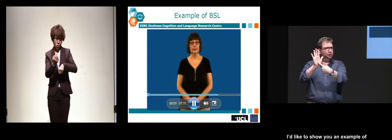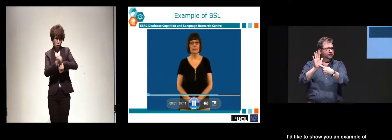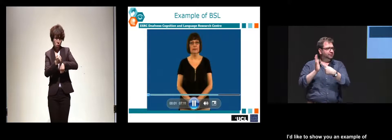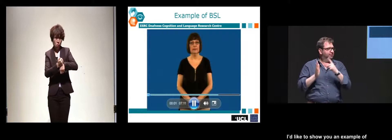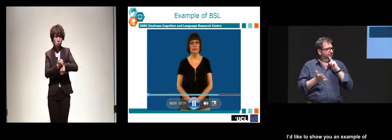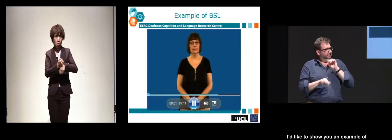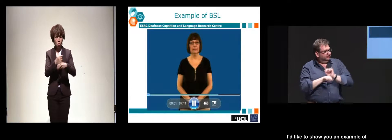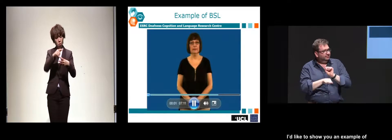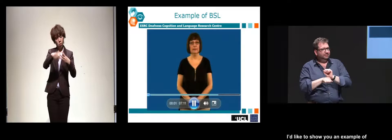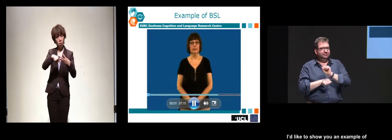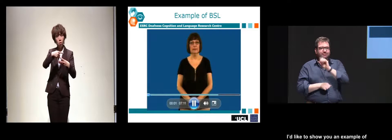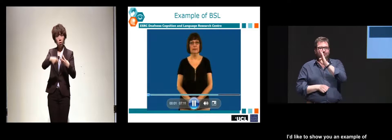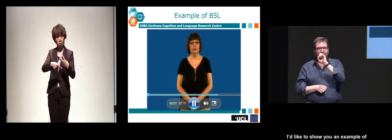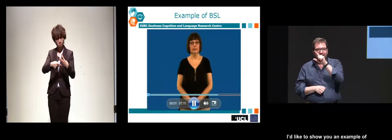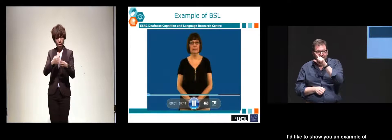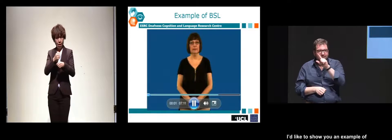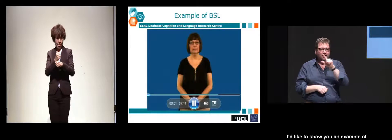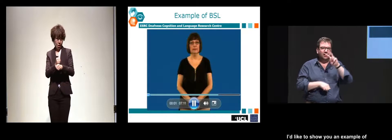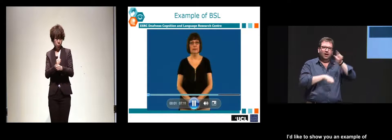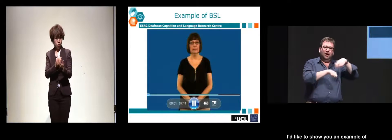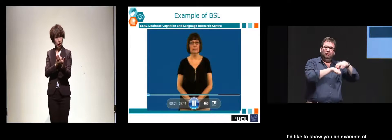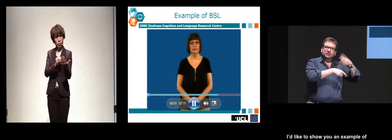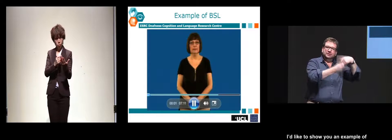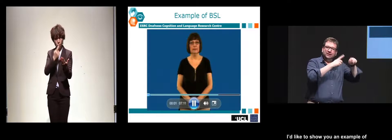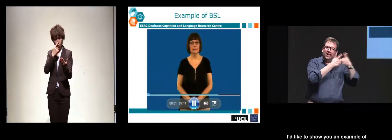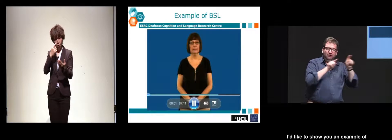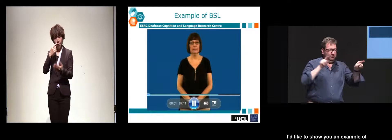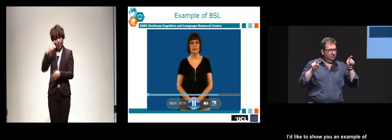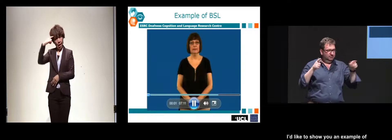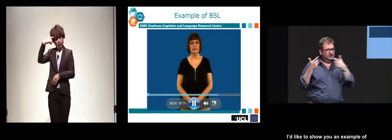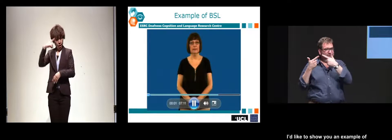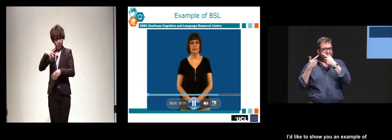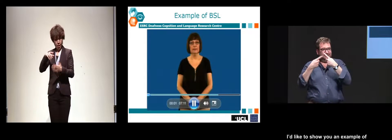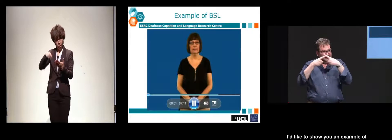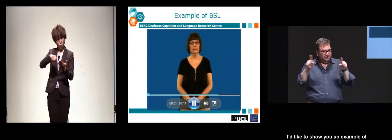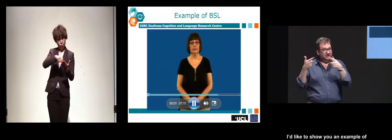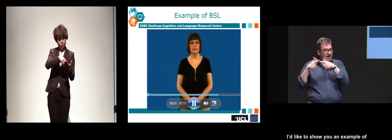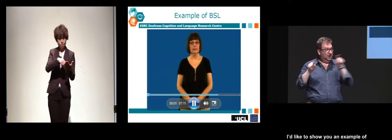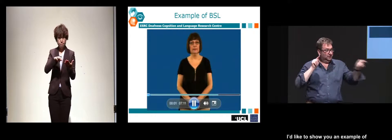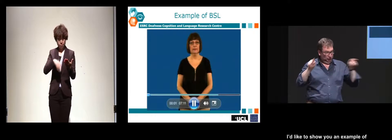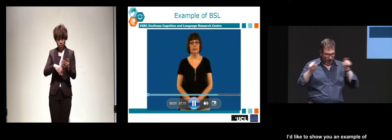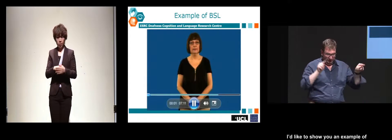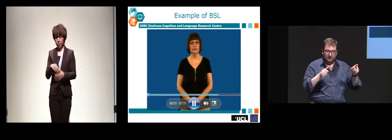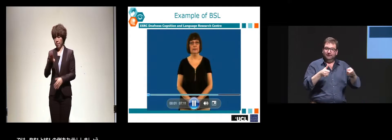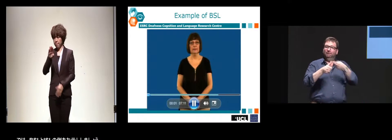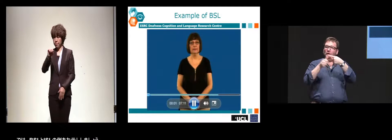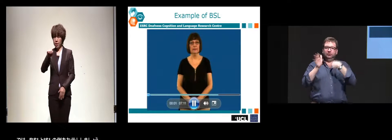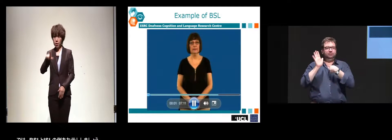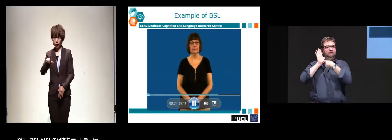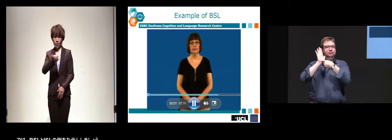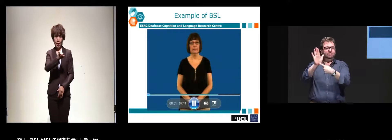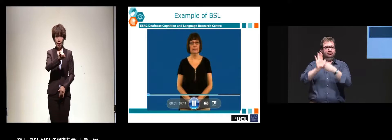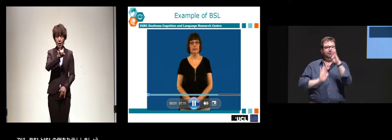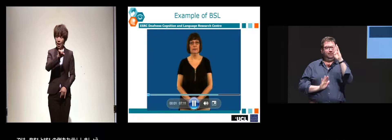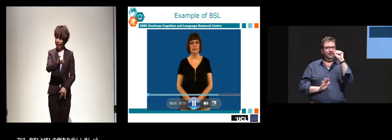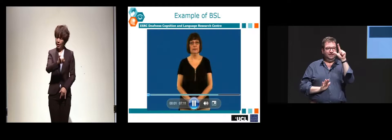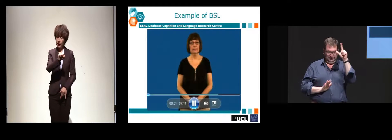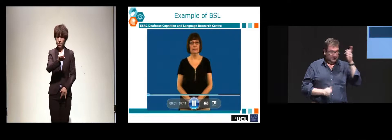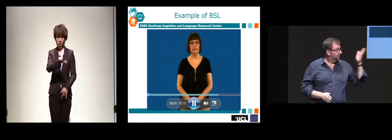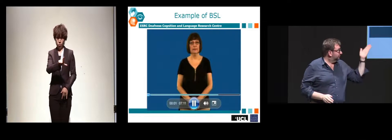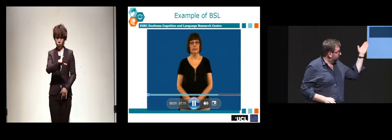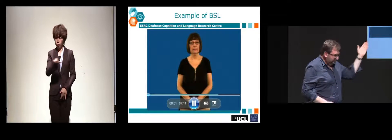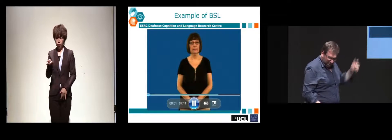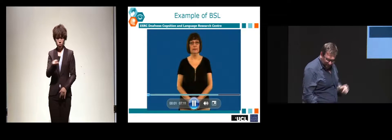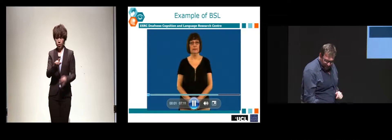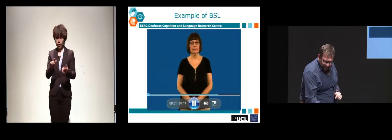I'd like to show you an example of BSL and Irish Sign Language so you can see the differences. The